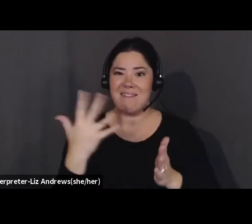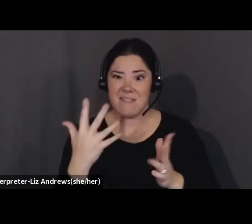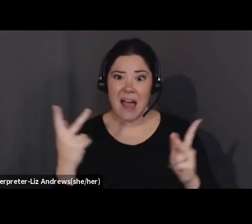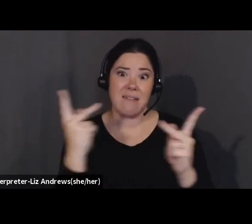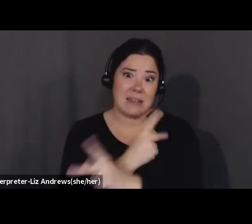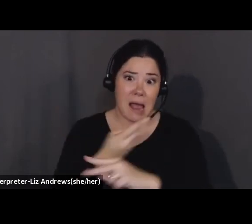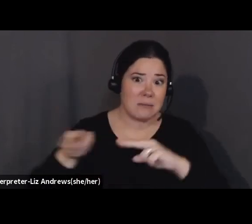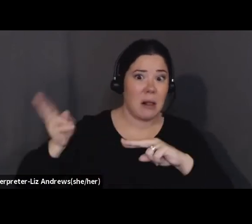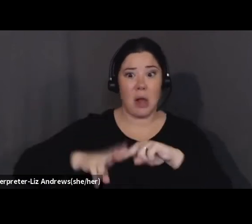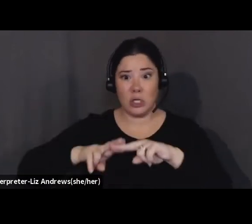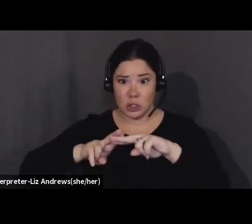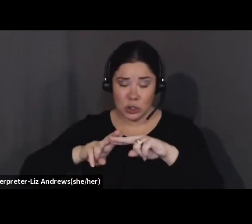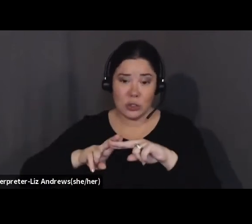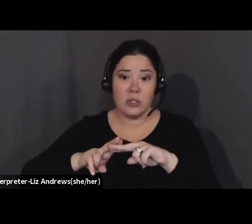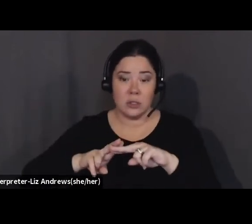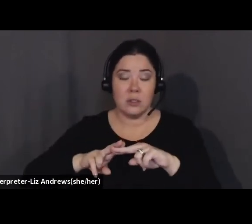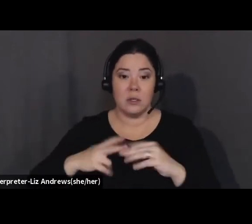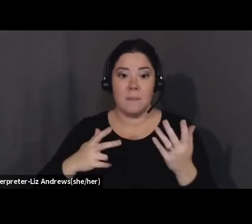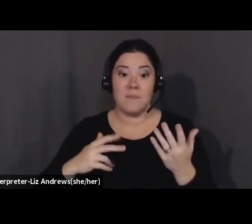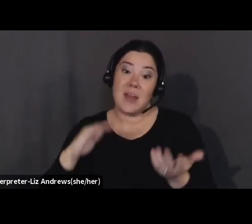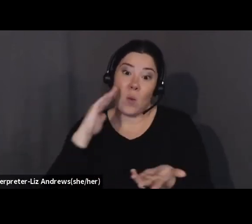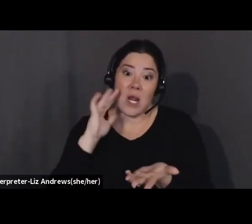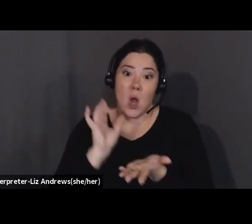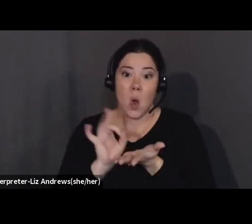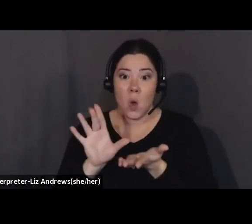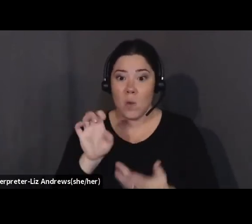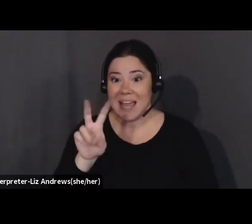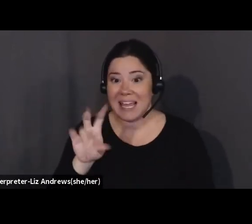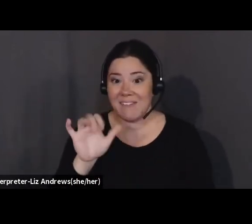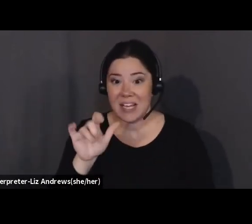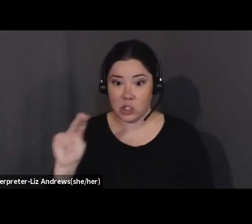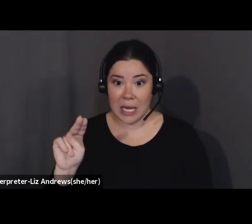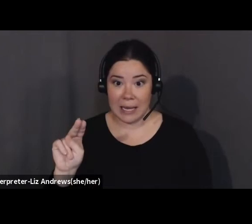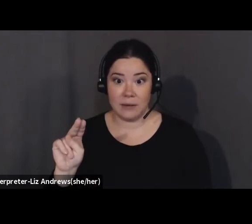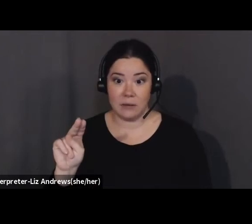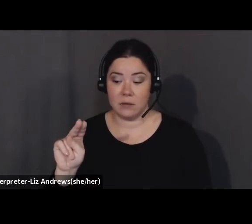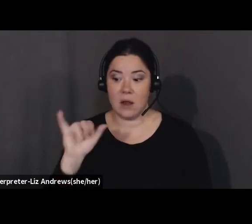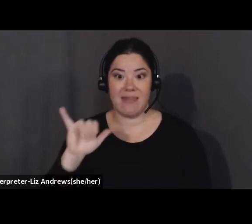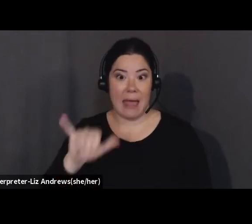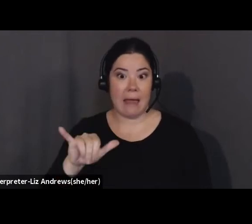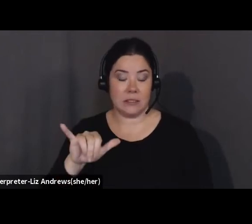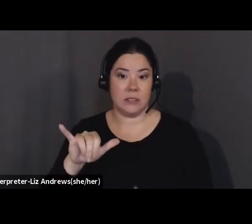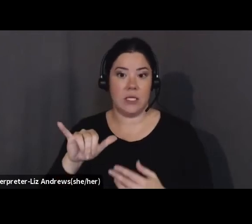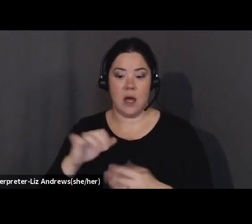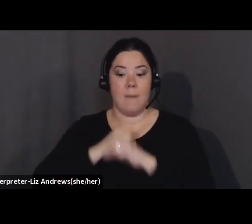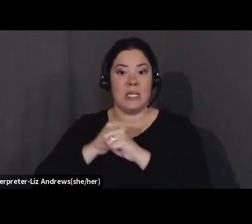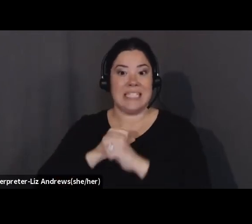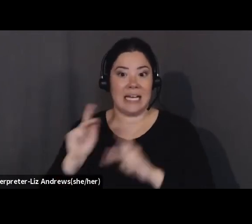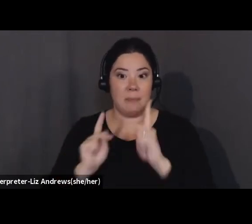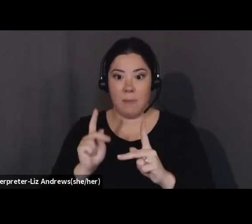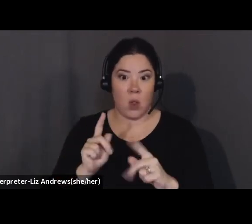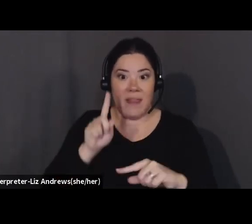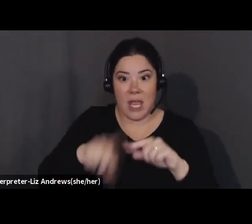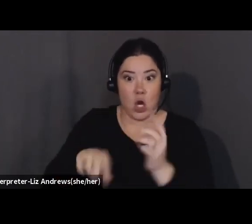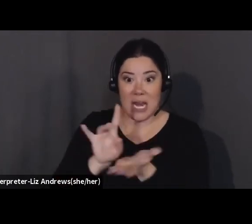increase. And as we all know, eviction moratoria that protected individuals at risk are now expiring. Next slide,